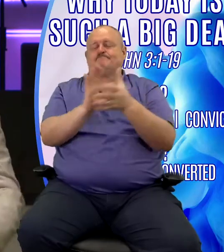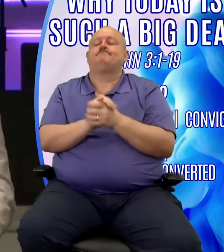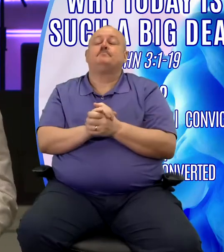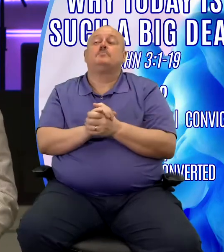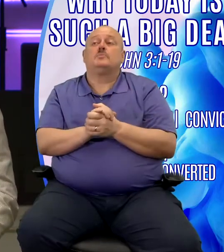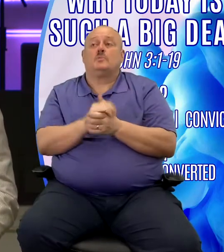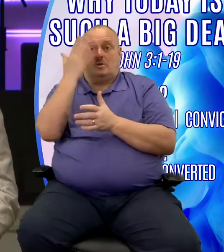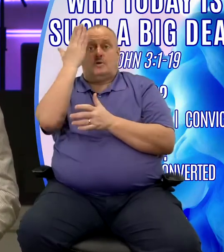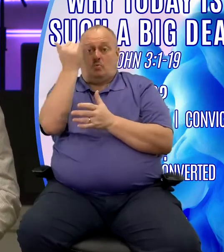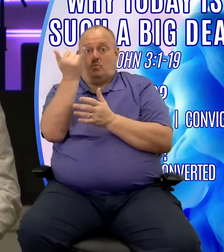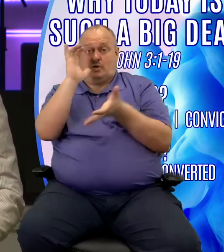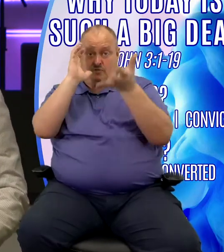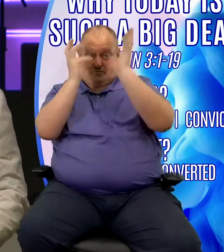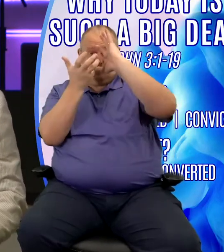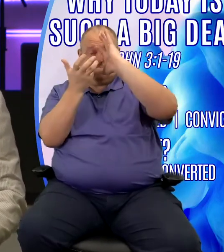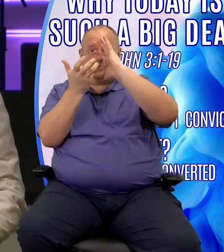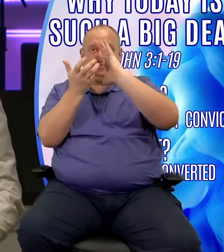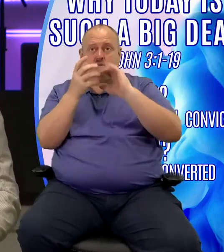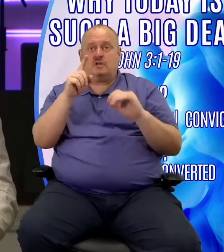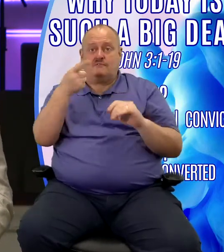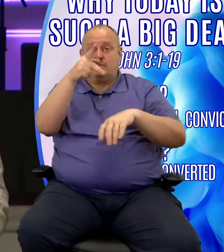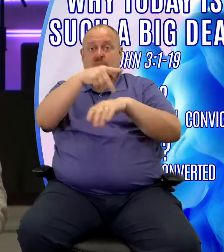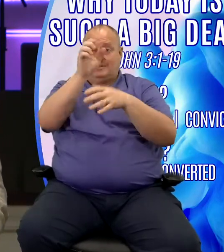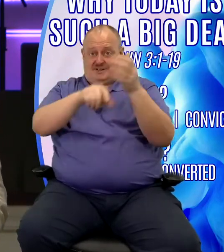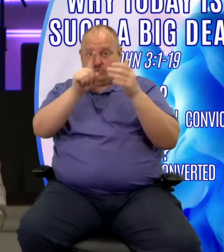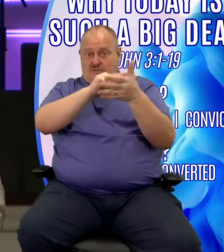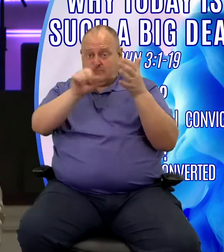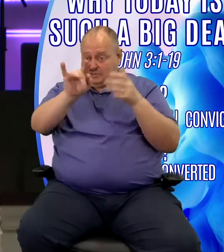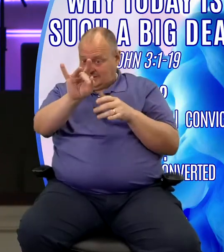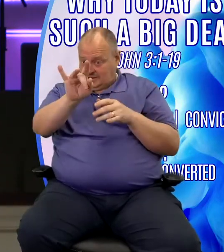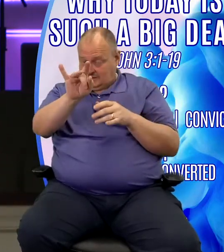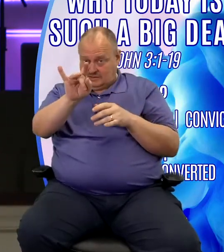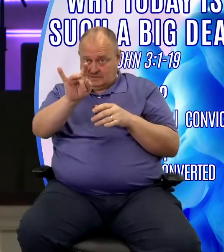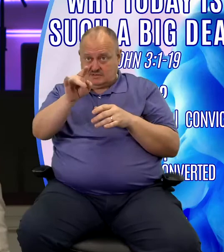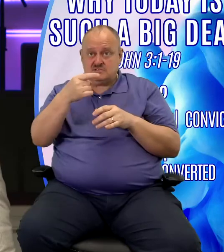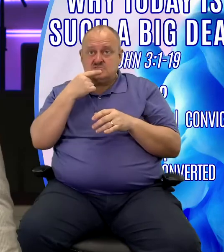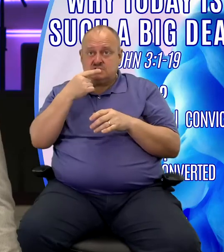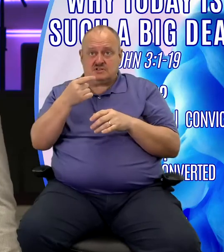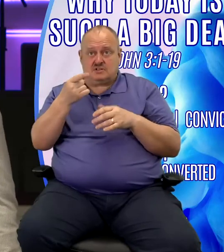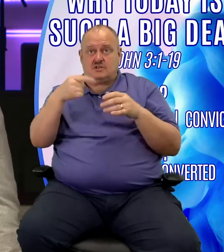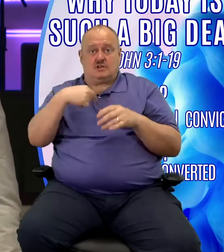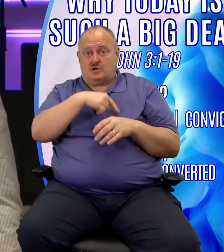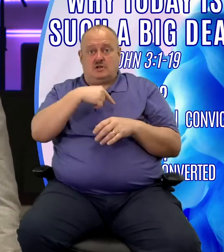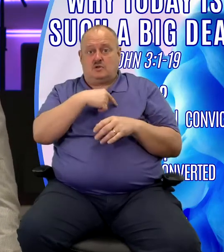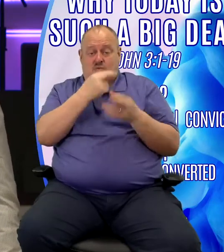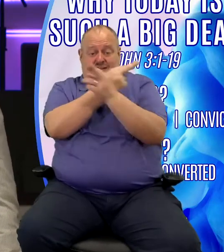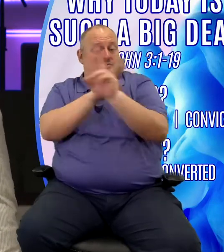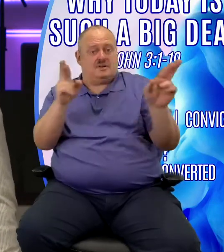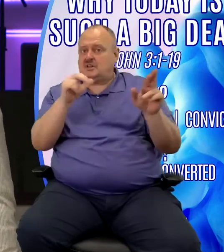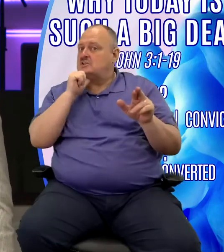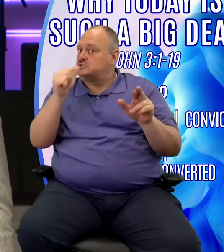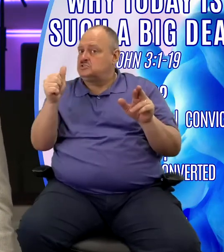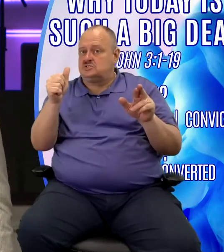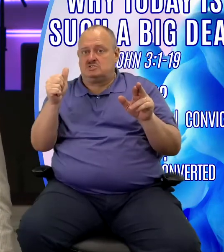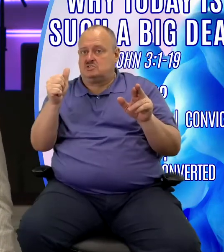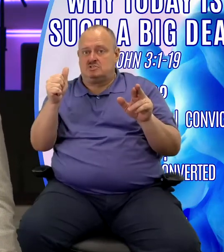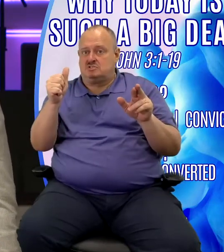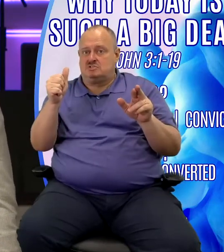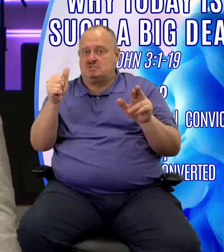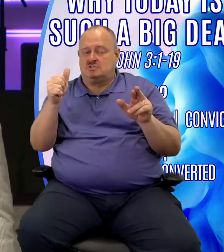why he was so confused. 1 Peter chapter 1, verse 18 says, know you not that we are redeemed not by corruptible